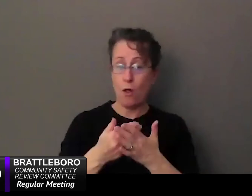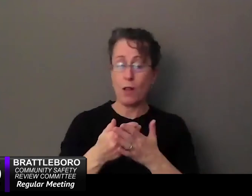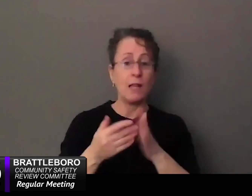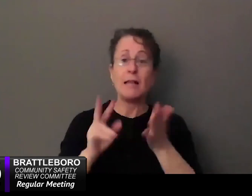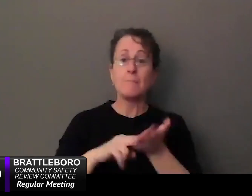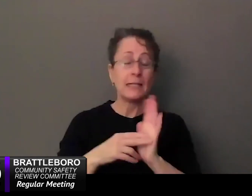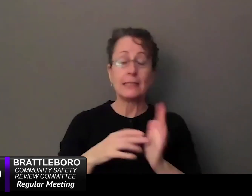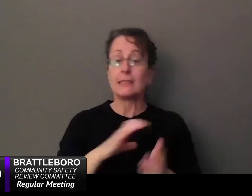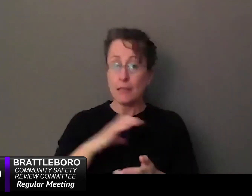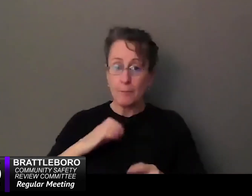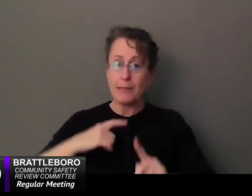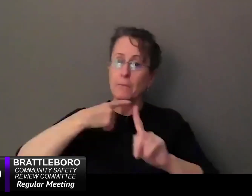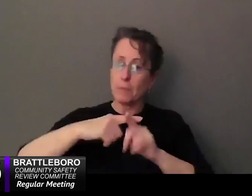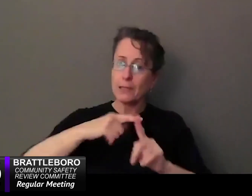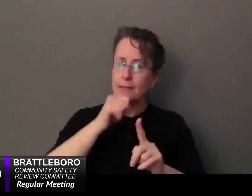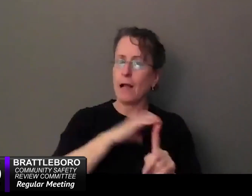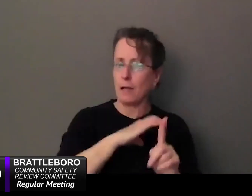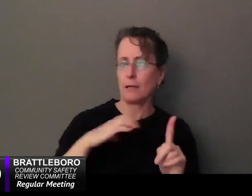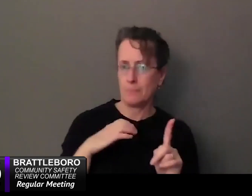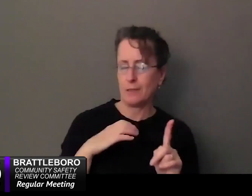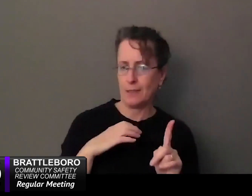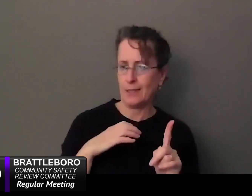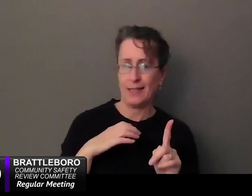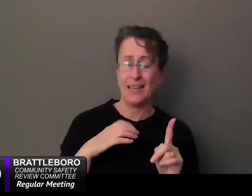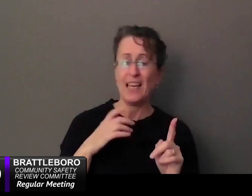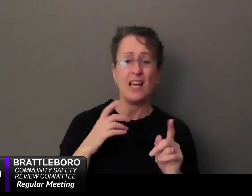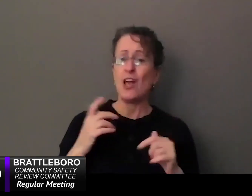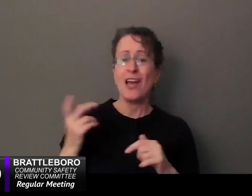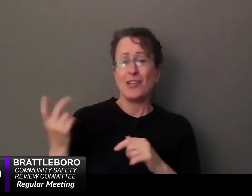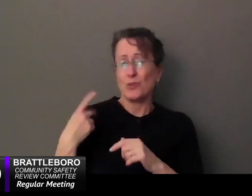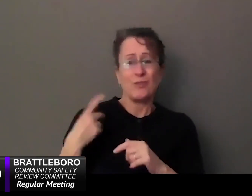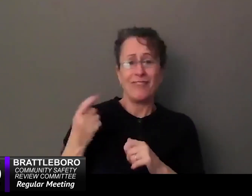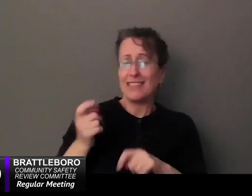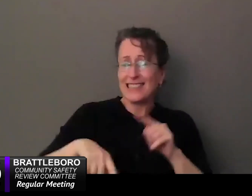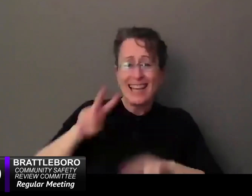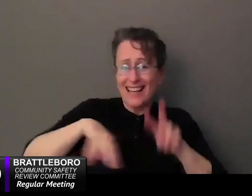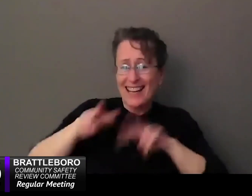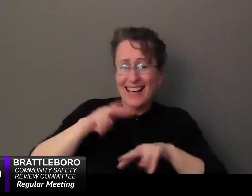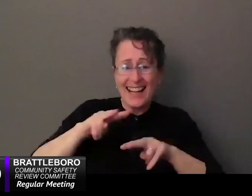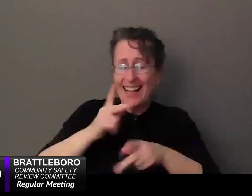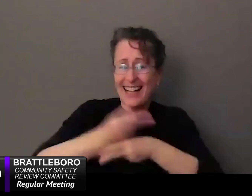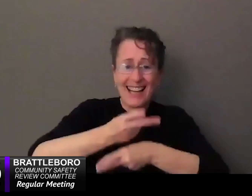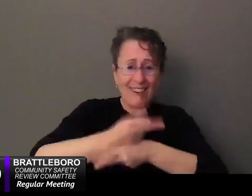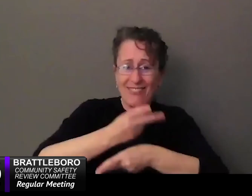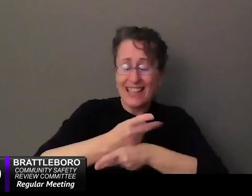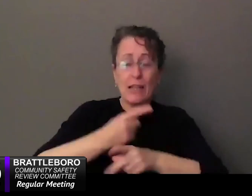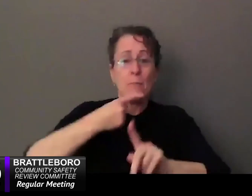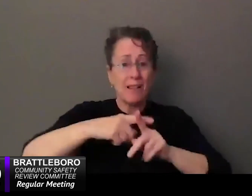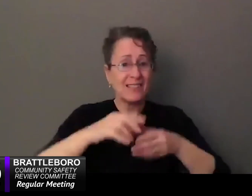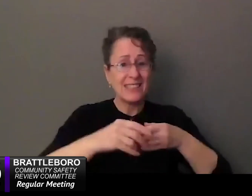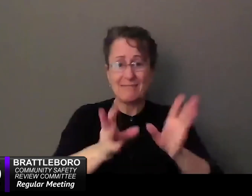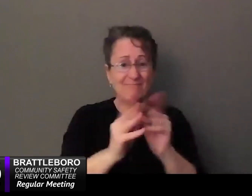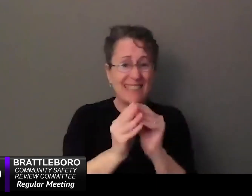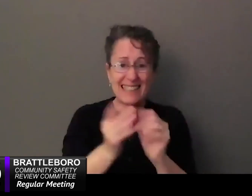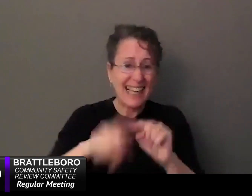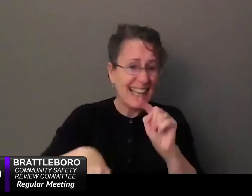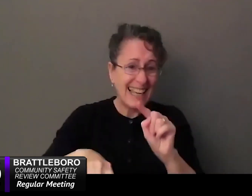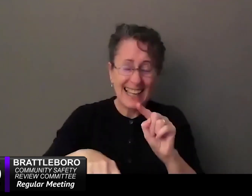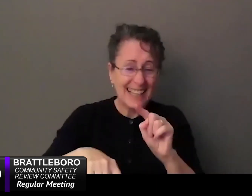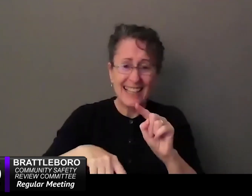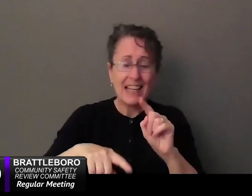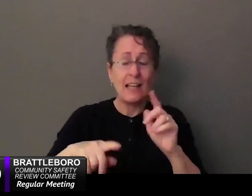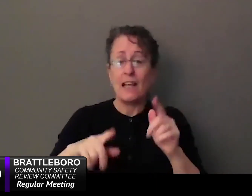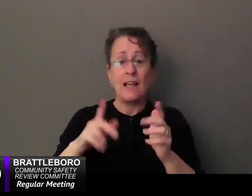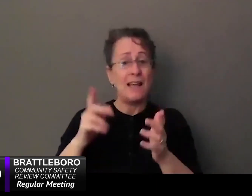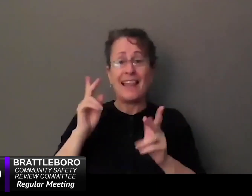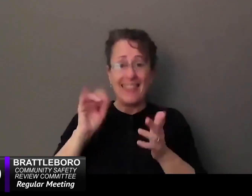as well. We are not going to be able to fully monitor that space and facilitate at the same time. We do not have control over what